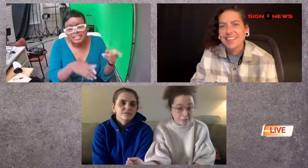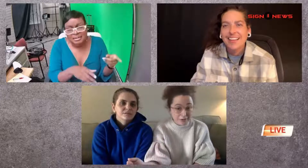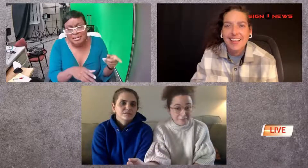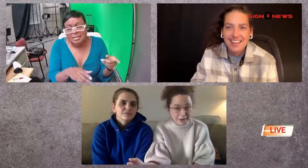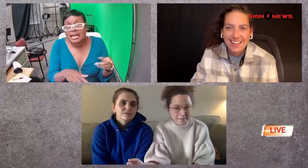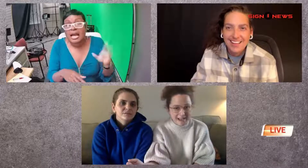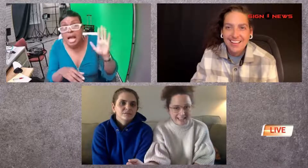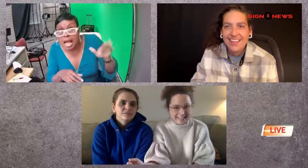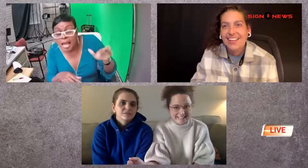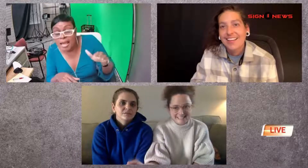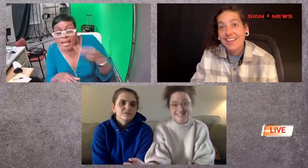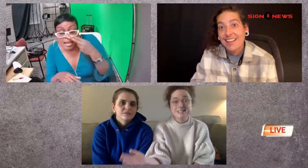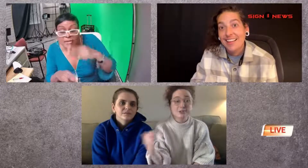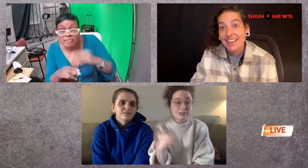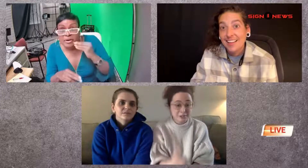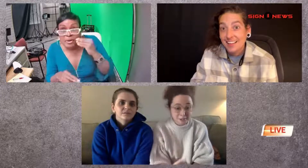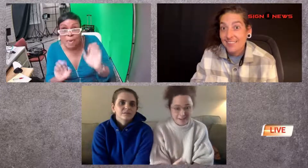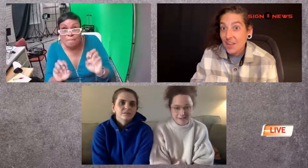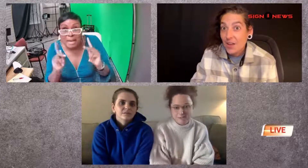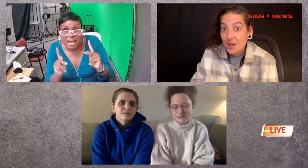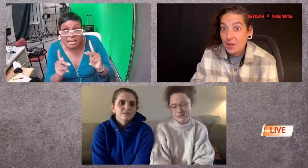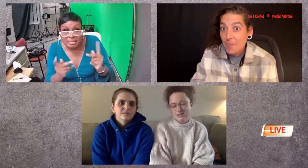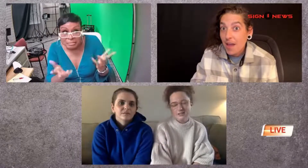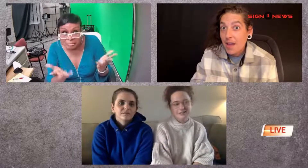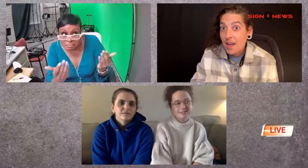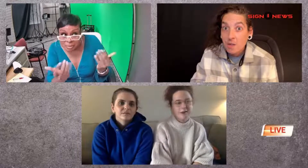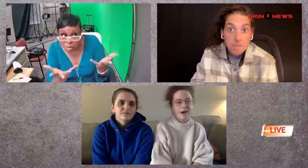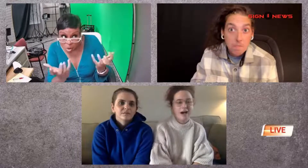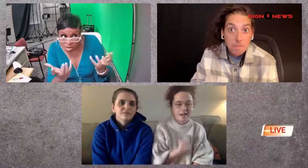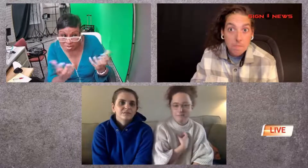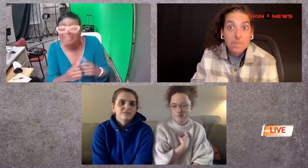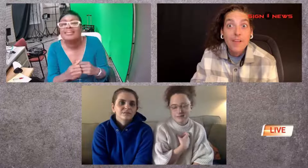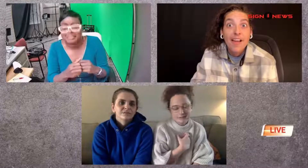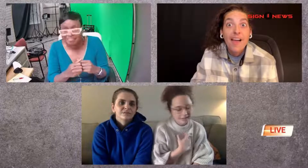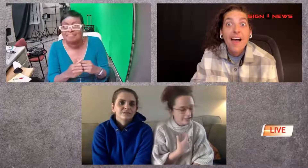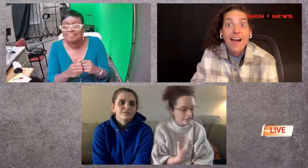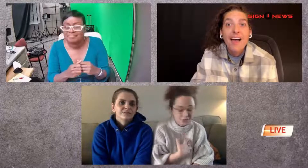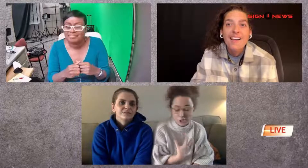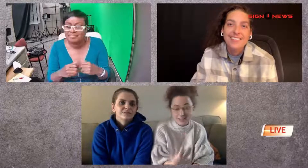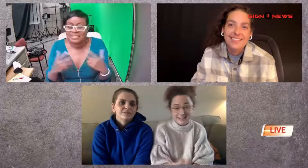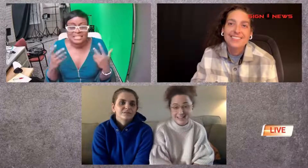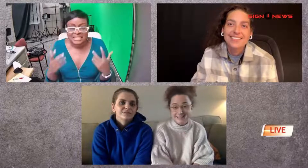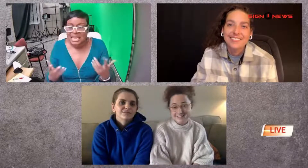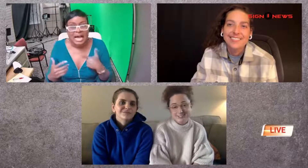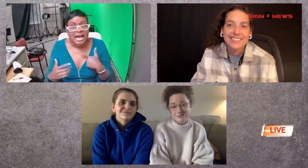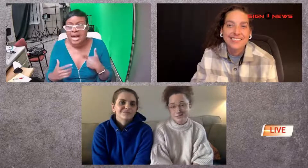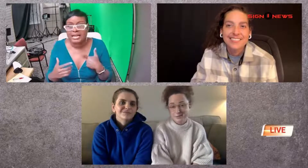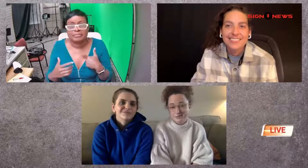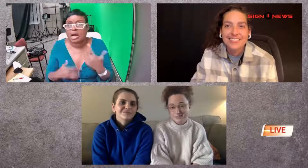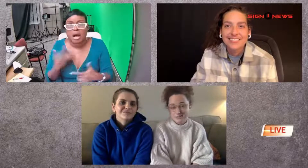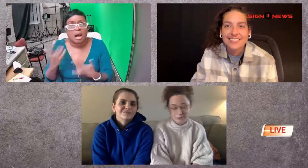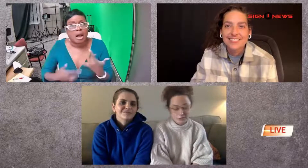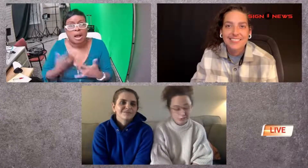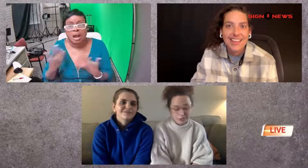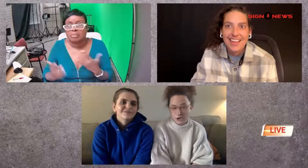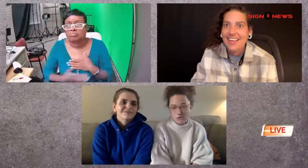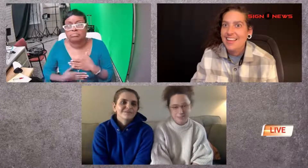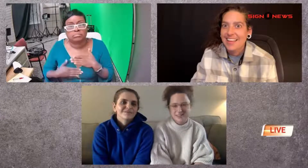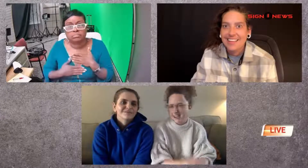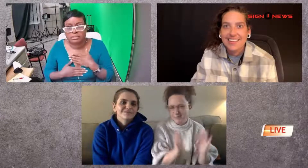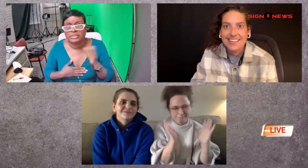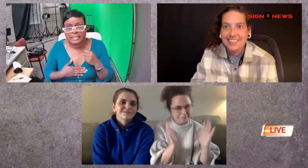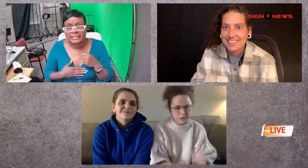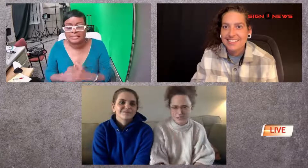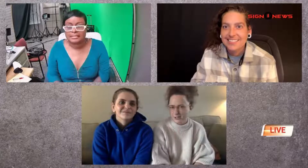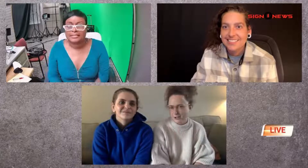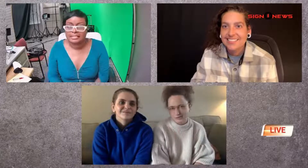hey, we're putting Fun Home back in the season. Do you still want to come and do it? And so I'm so elated just to be able to do this show. But